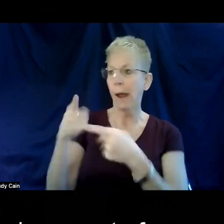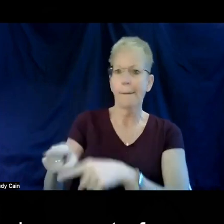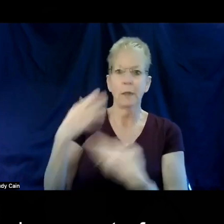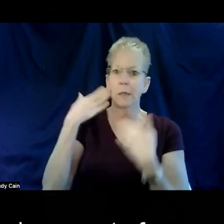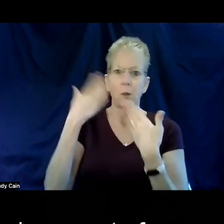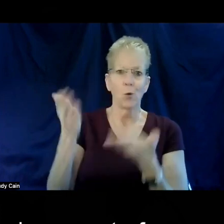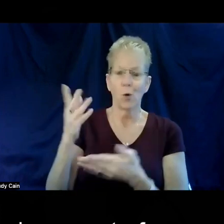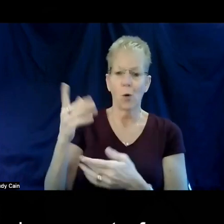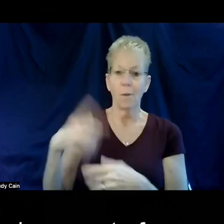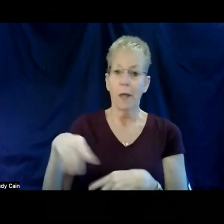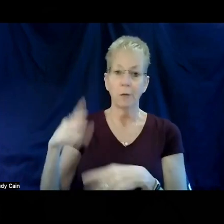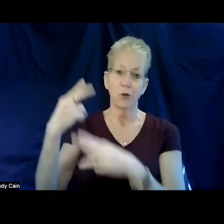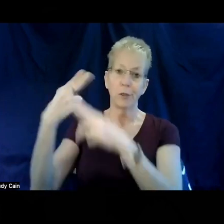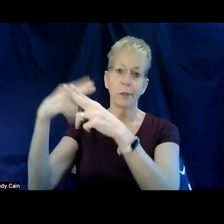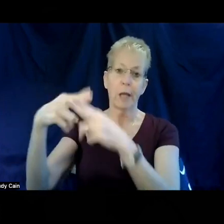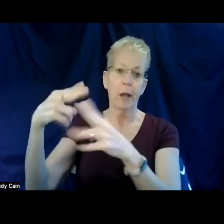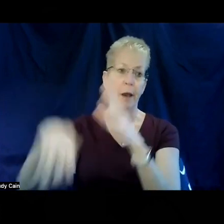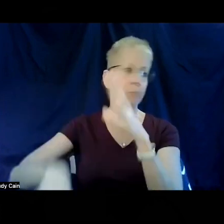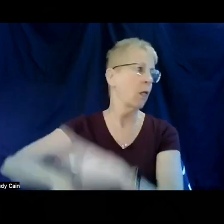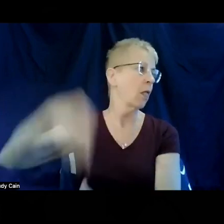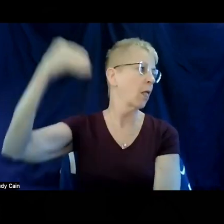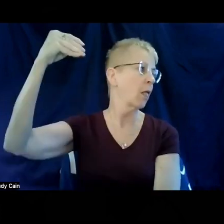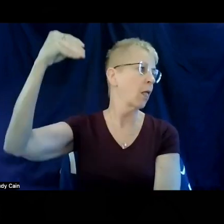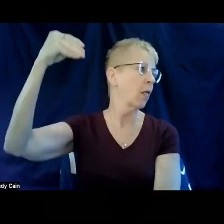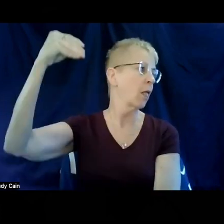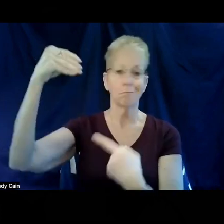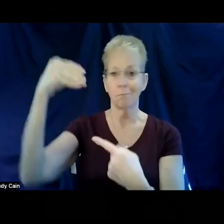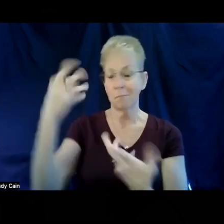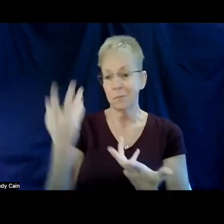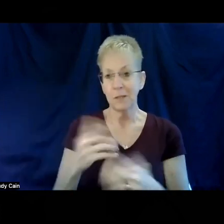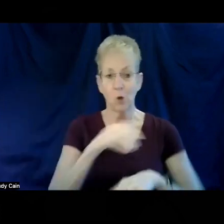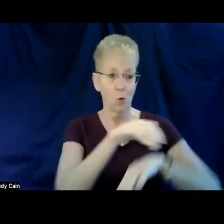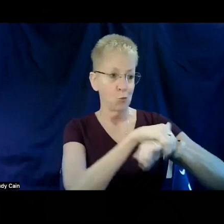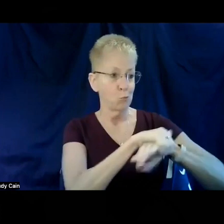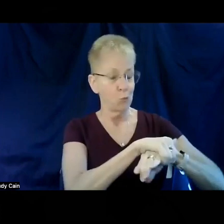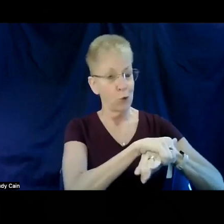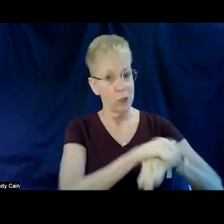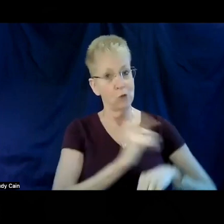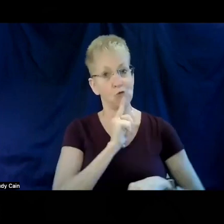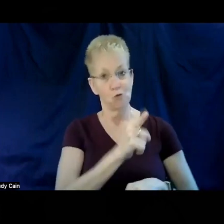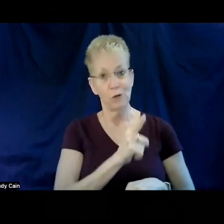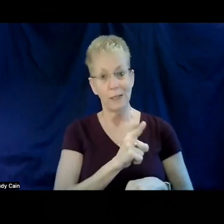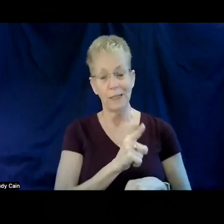just names drawn out of a hat. Um, so the British were pretty